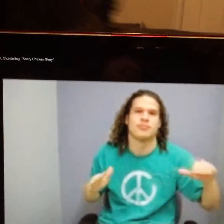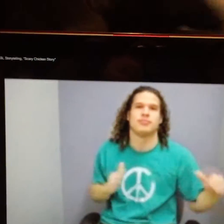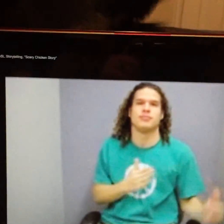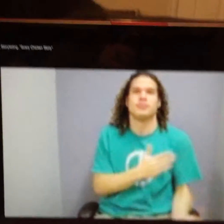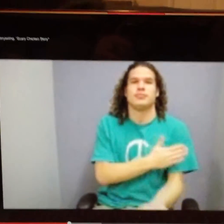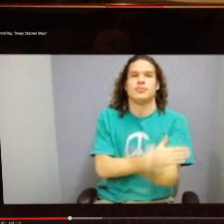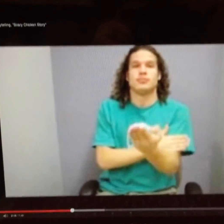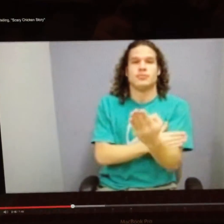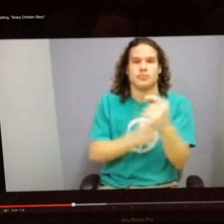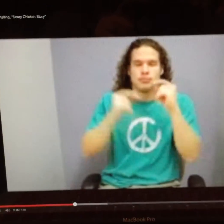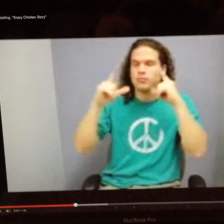get me."